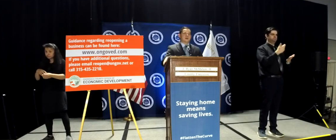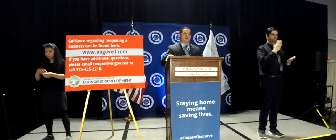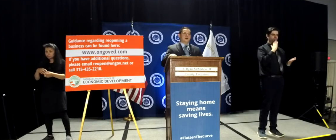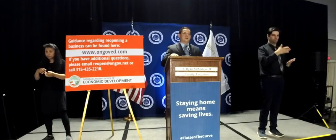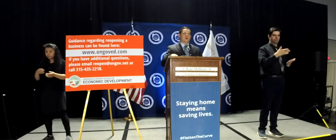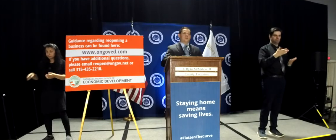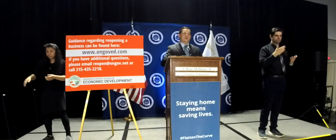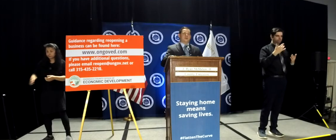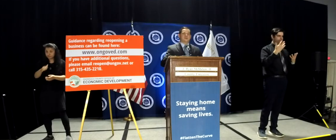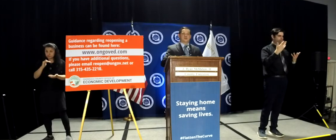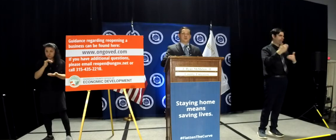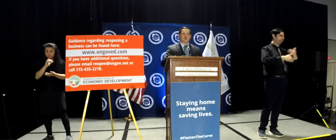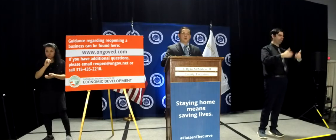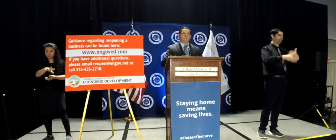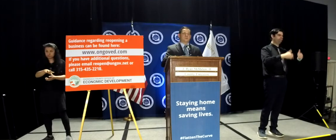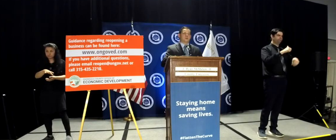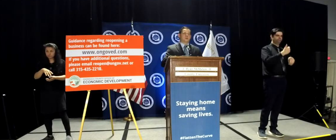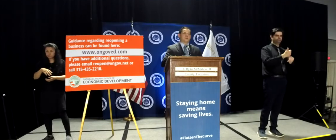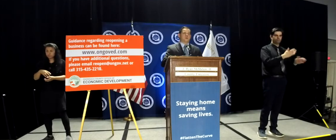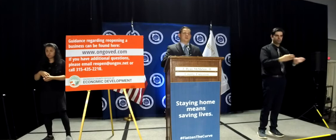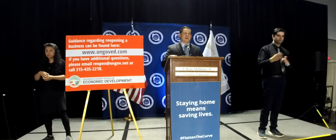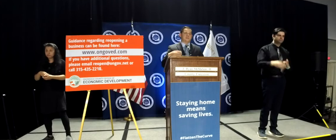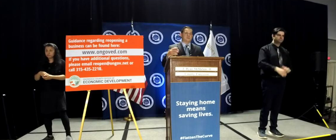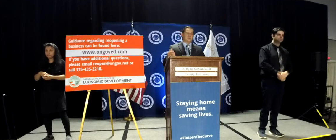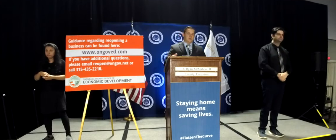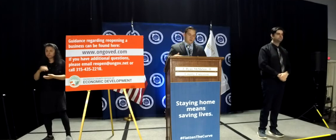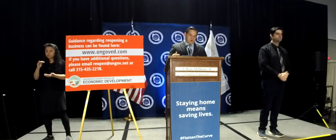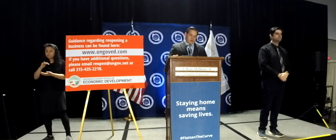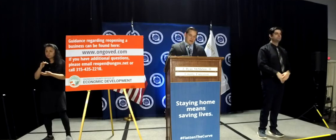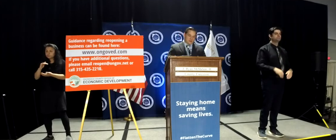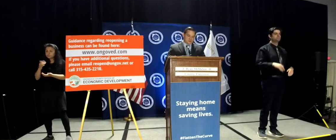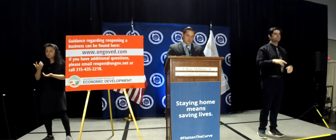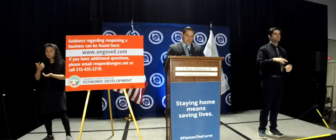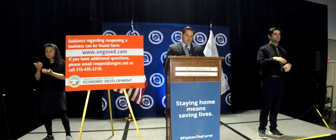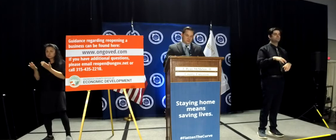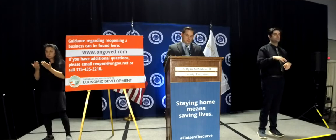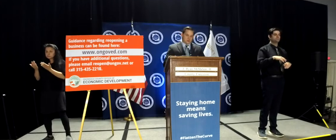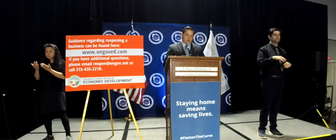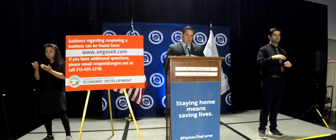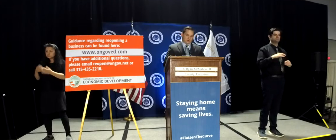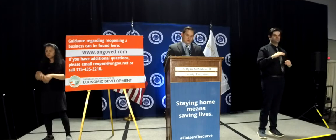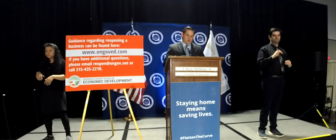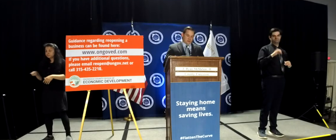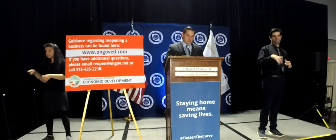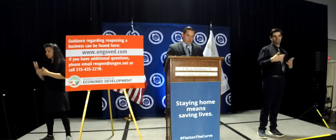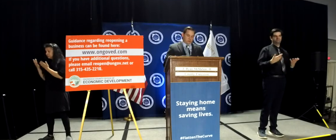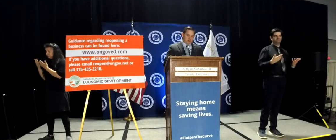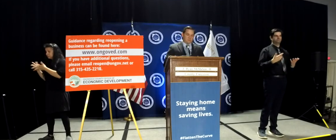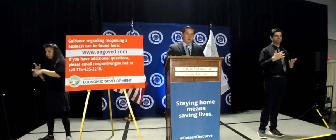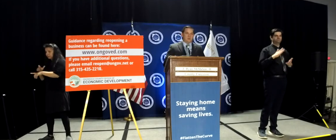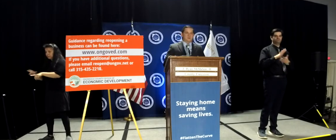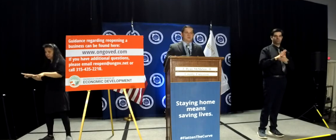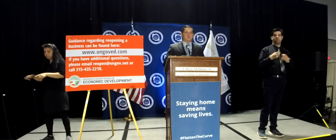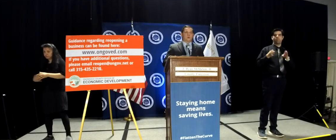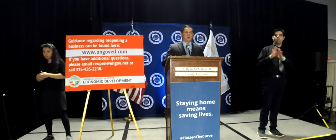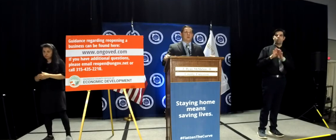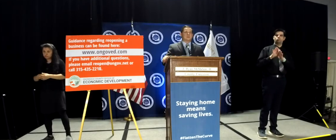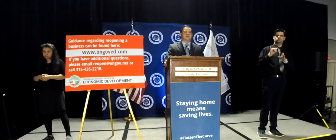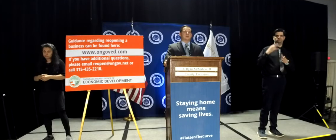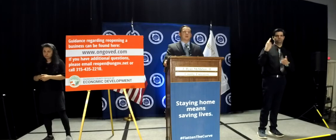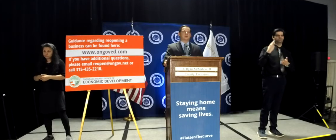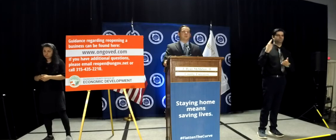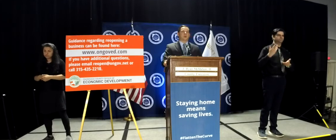Because normally your kids are in school during this period of time. So again, there's no income criteria on this program. This is